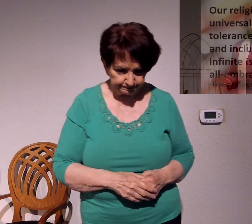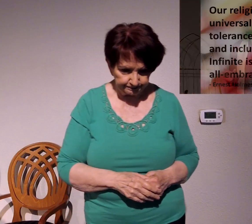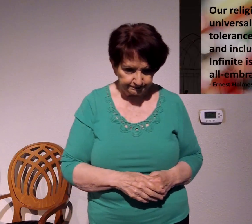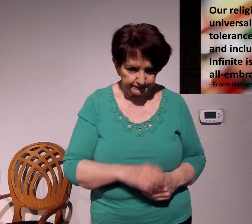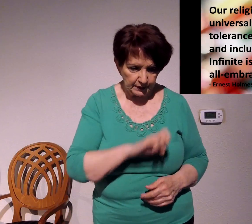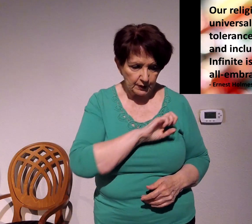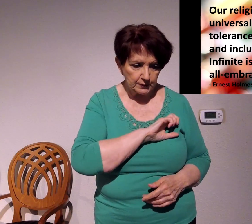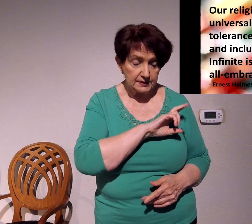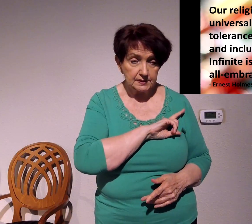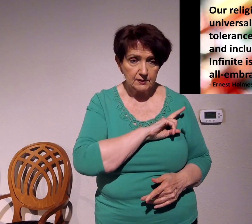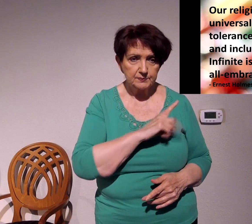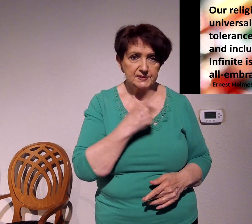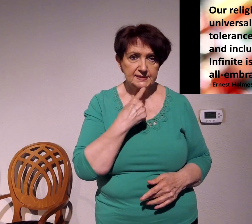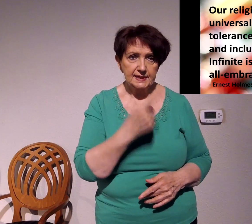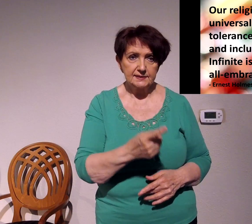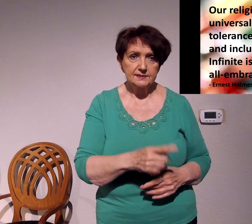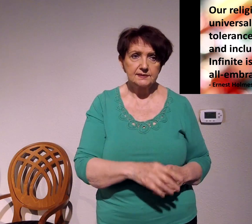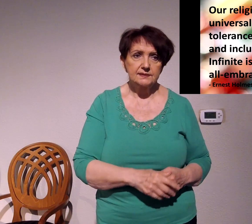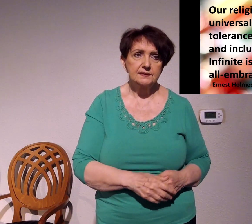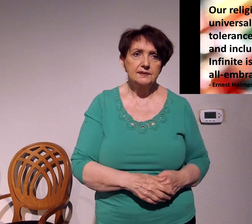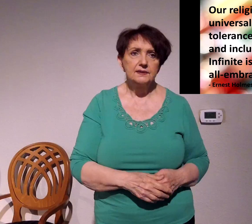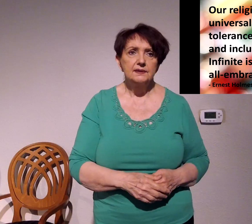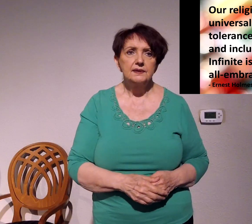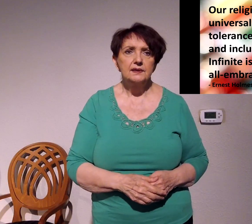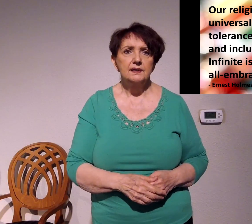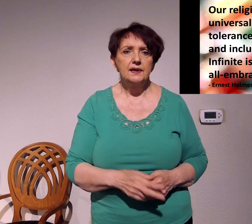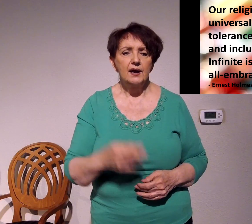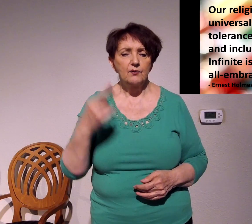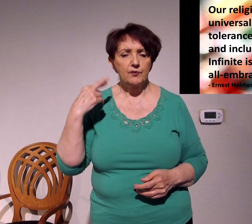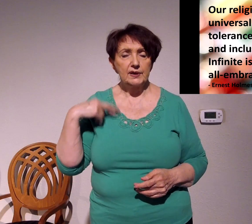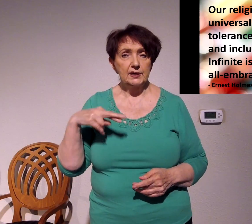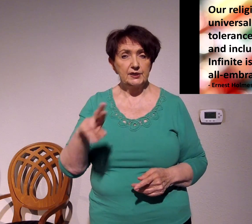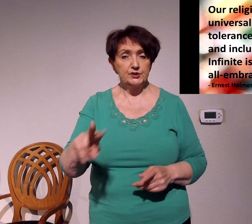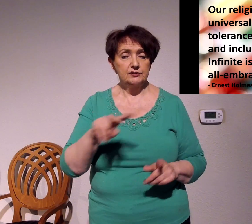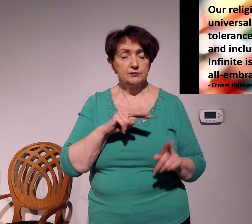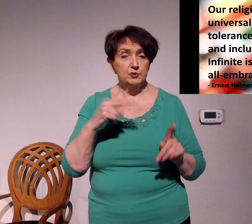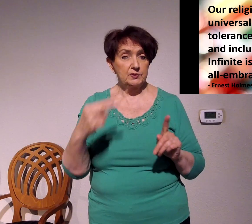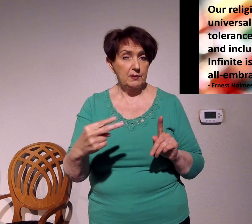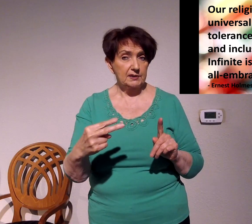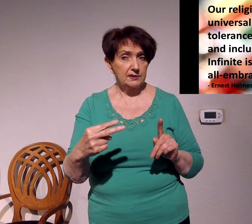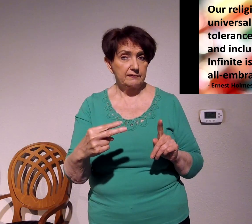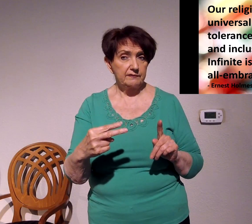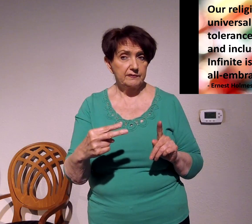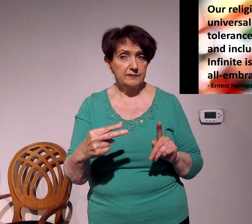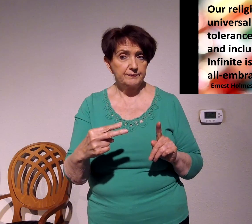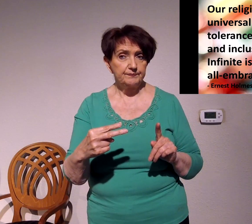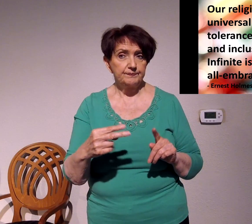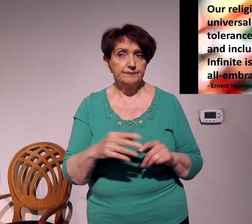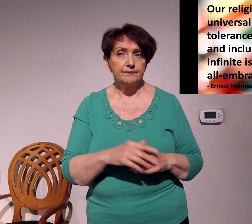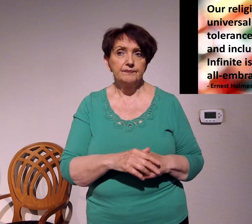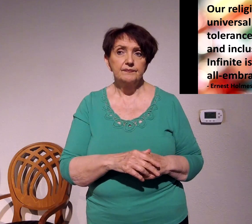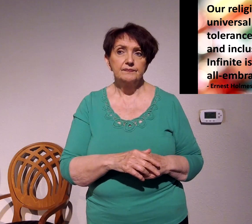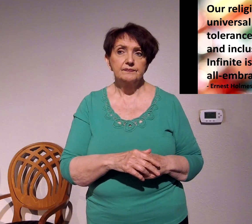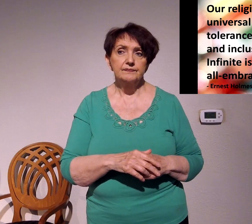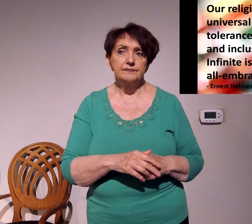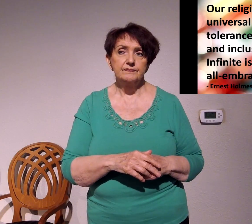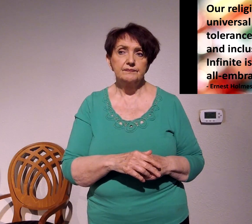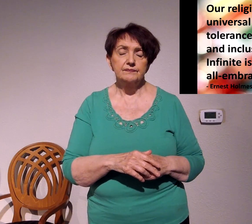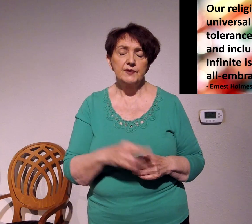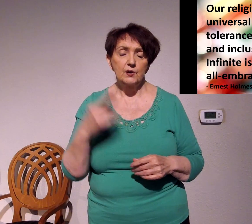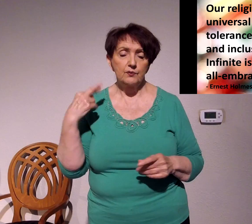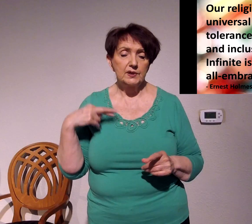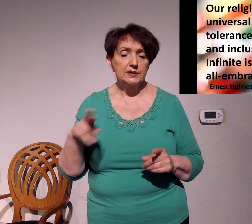Ernest Holmes says, our religious outlook, you can say spiritual if you want, but this is his quote. Our